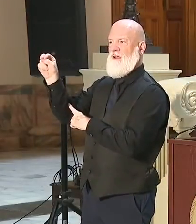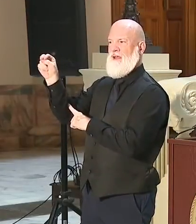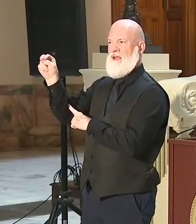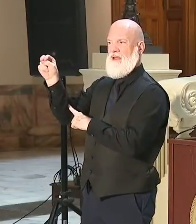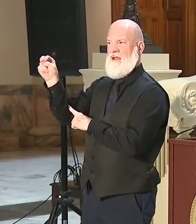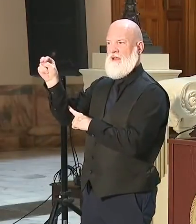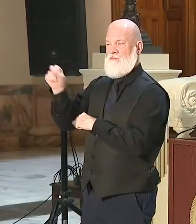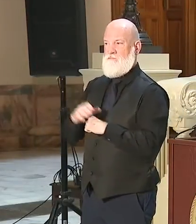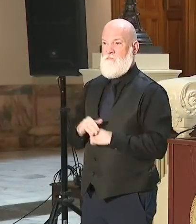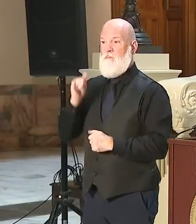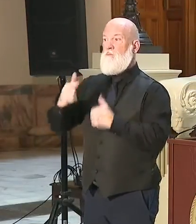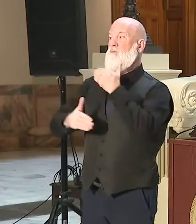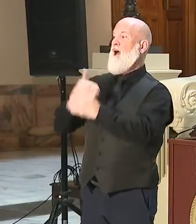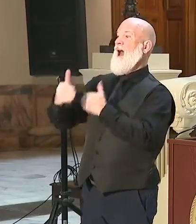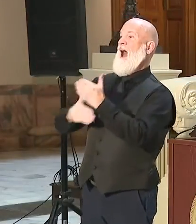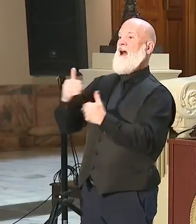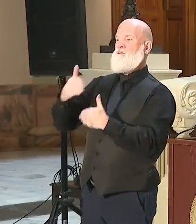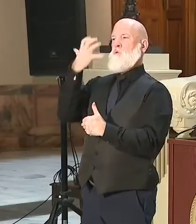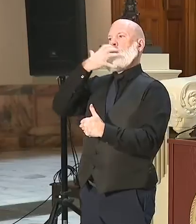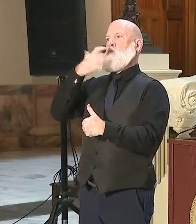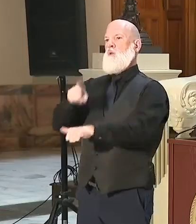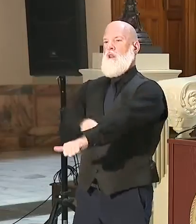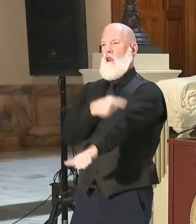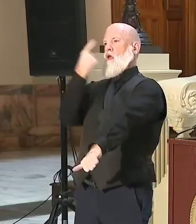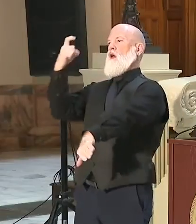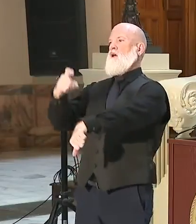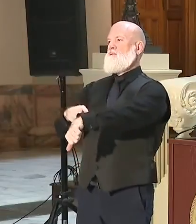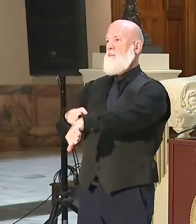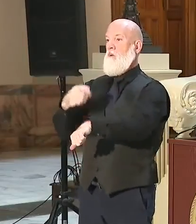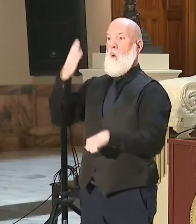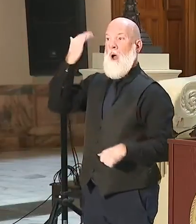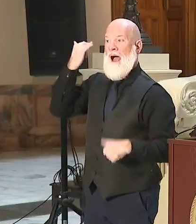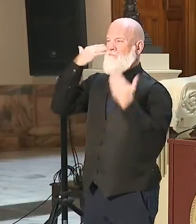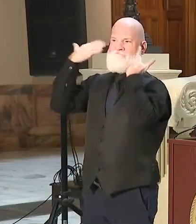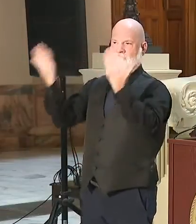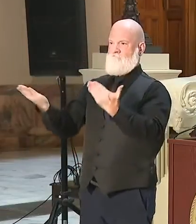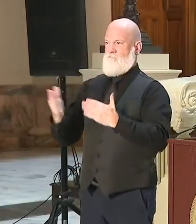good answer as to why it took so long, but it did. So they went through that process. They scanned